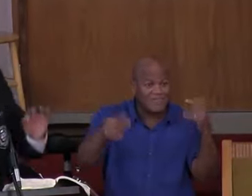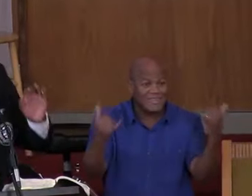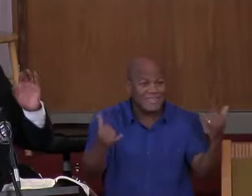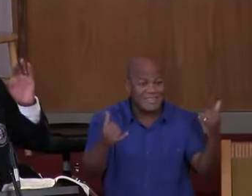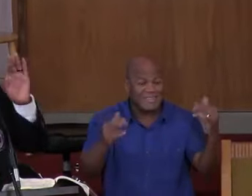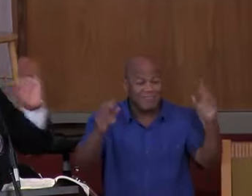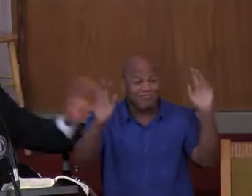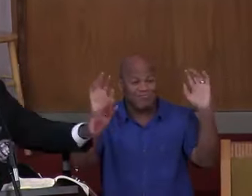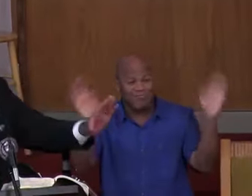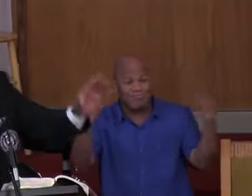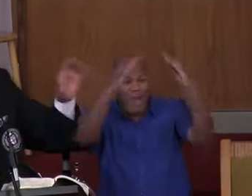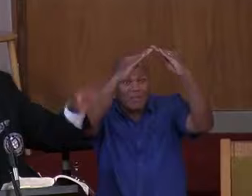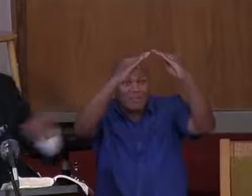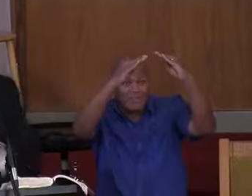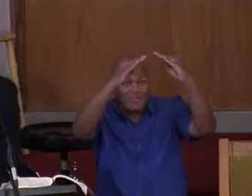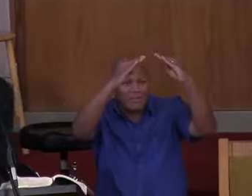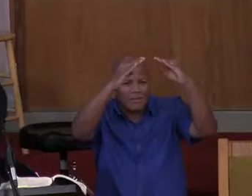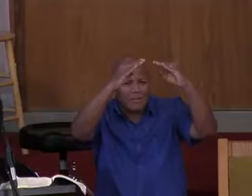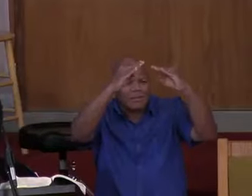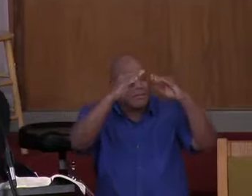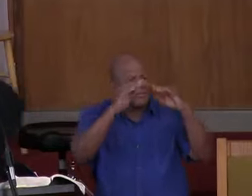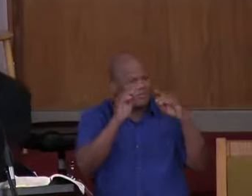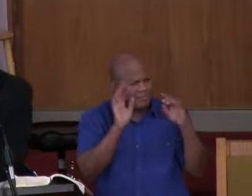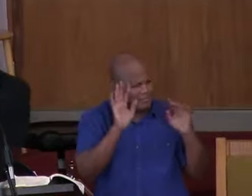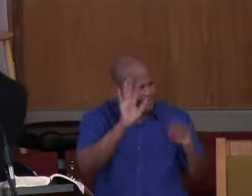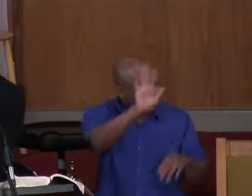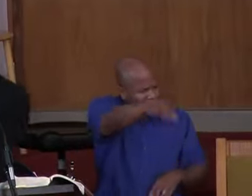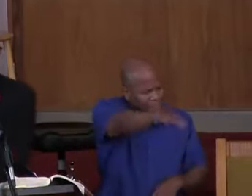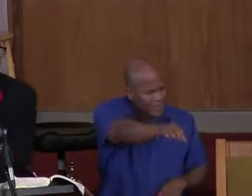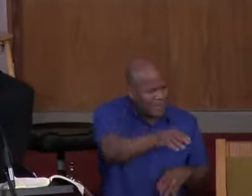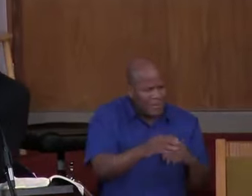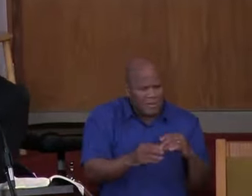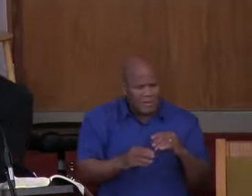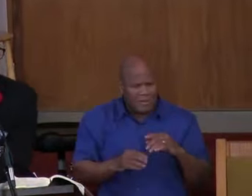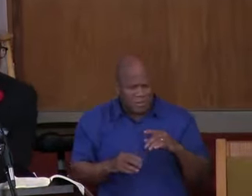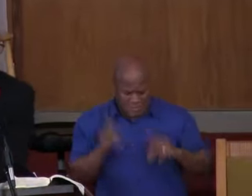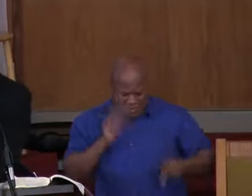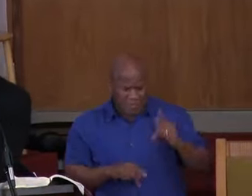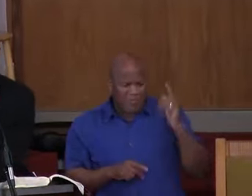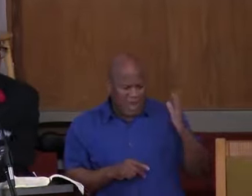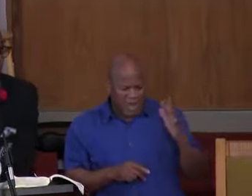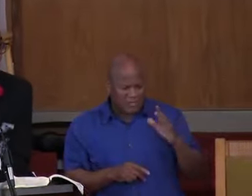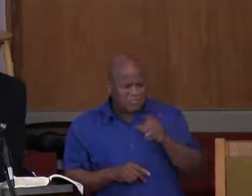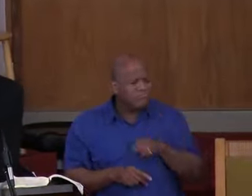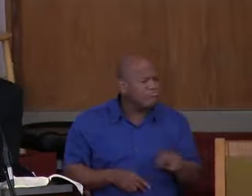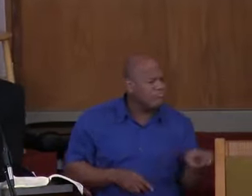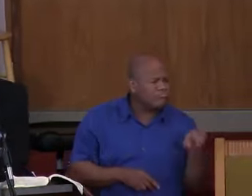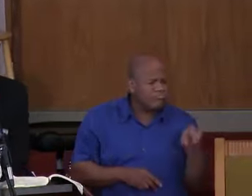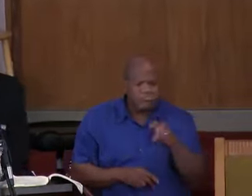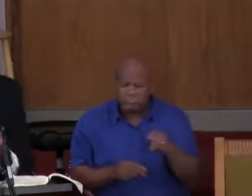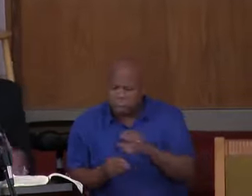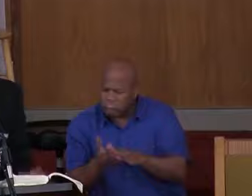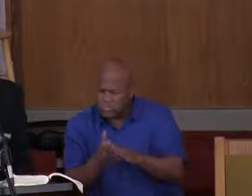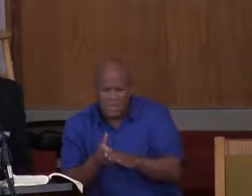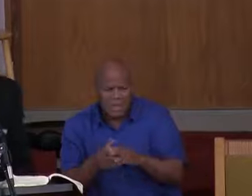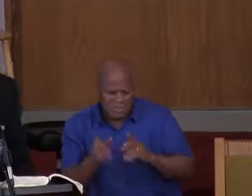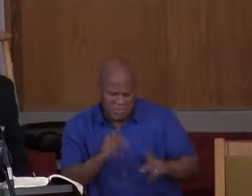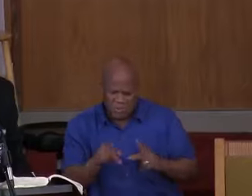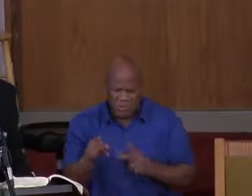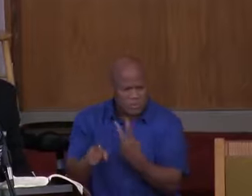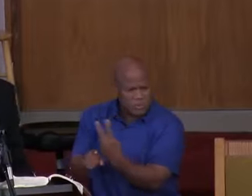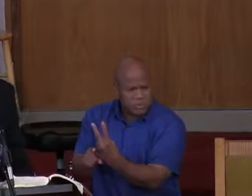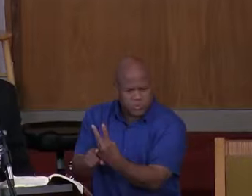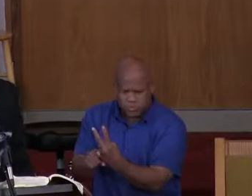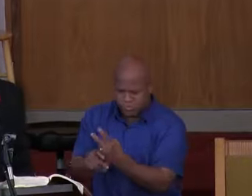this. Here it is. The people of God have been brought out, wandered, purged. Only two people survived the Exodus,